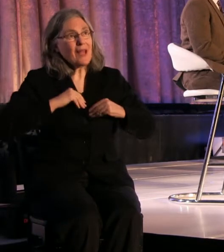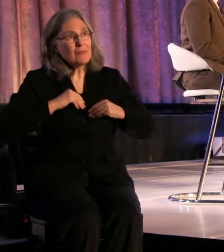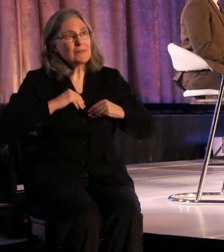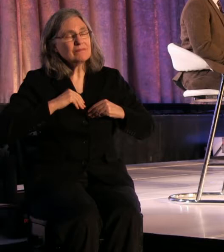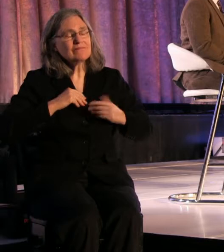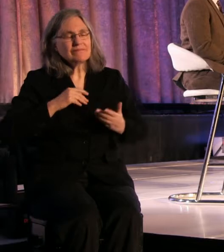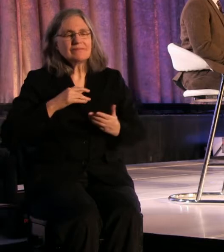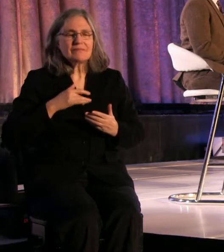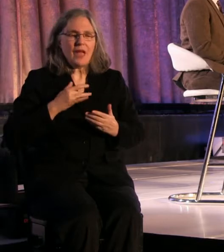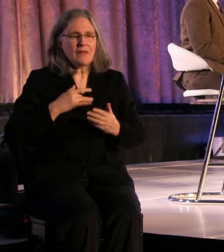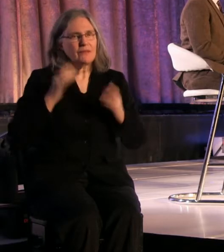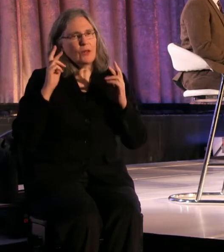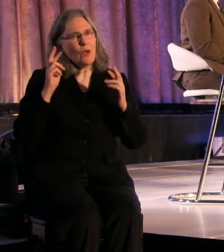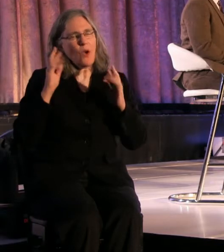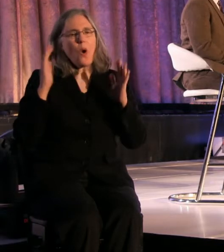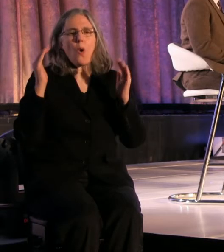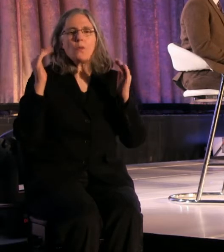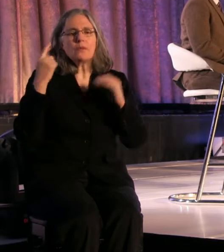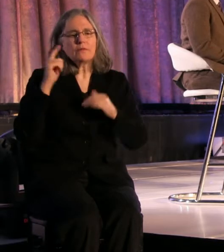Thank you.